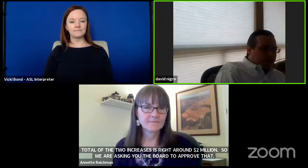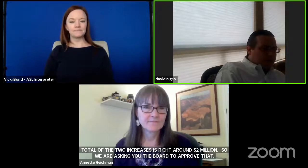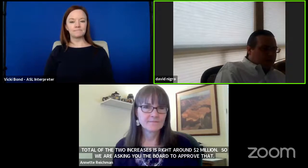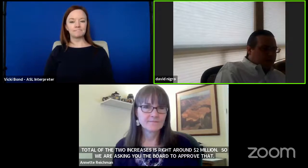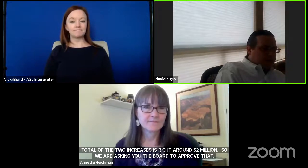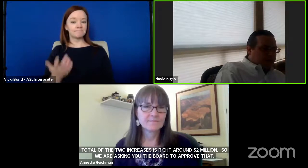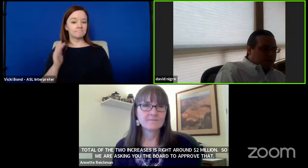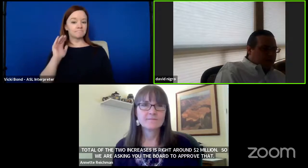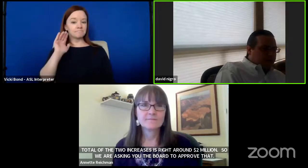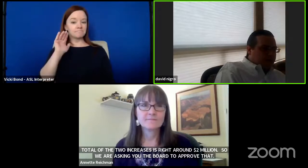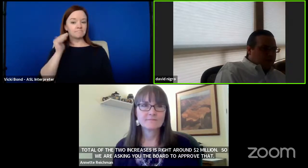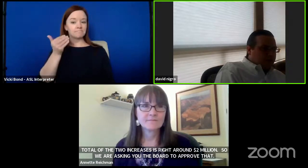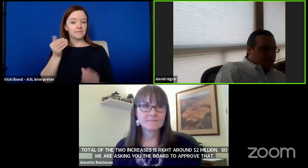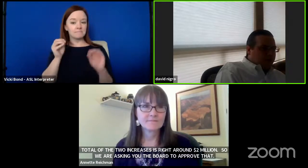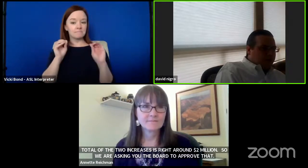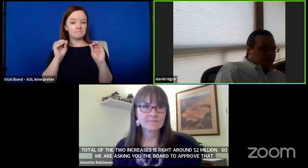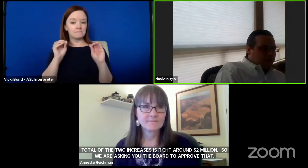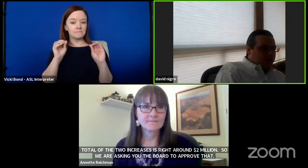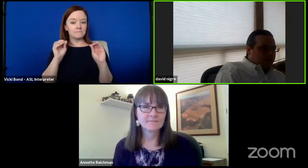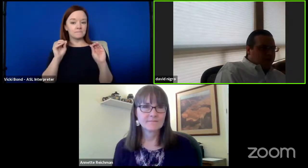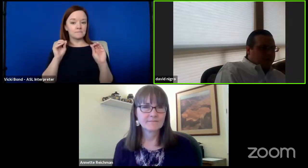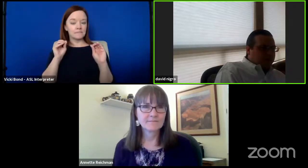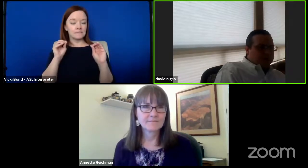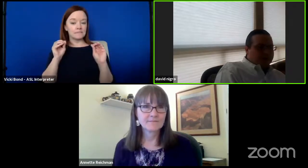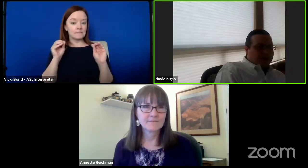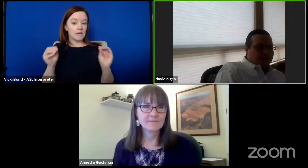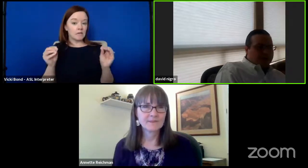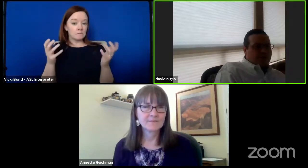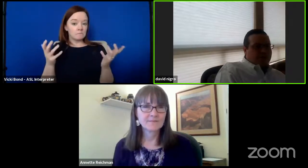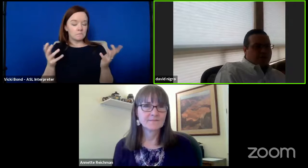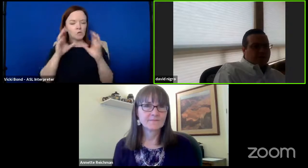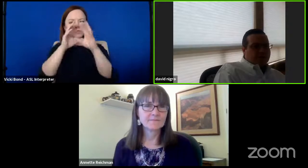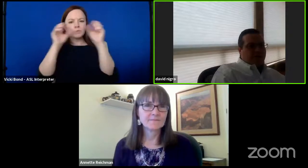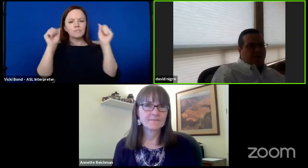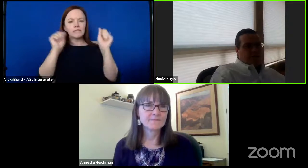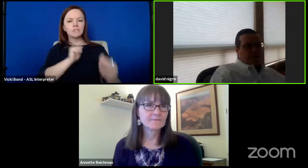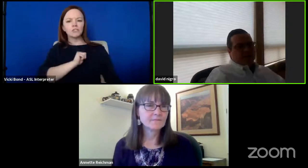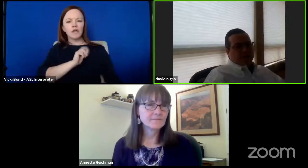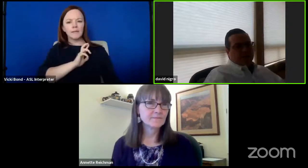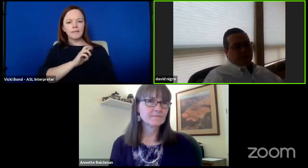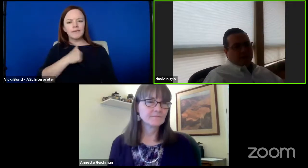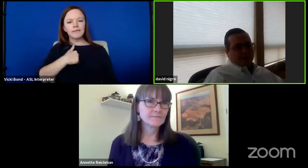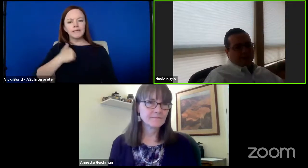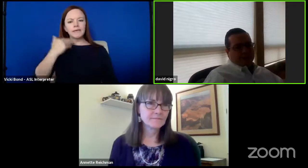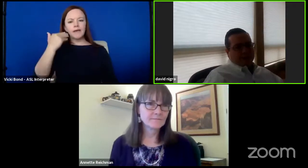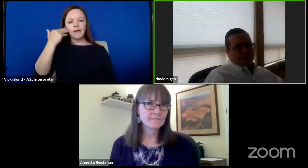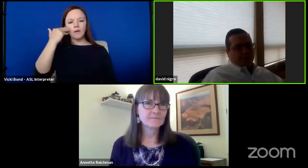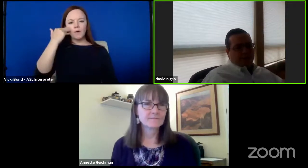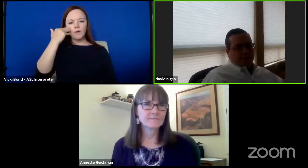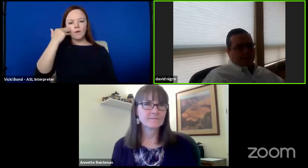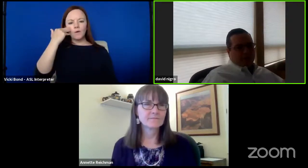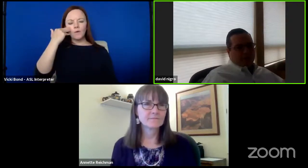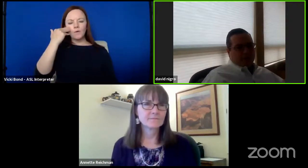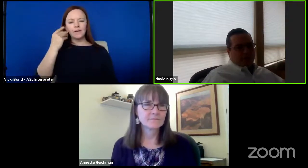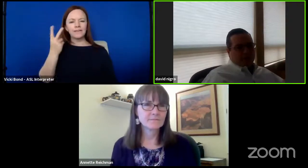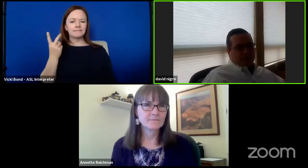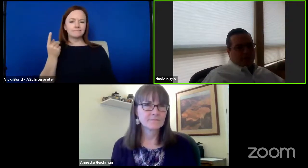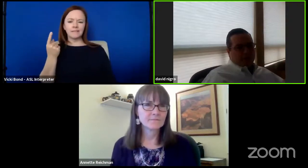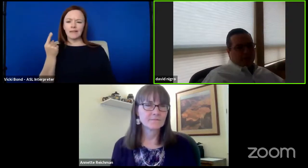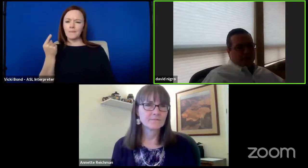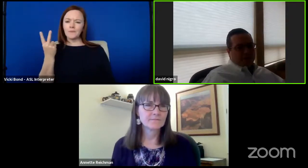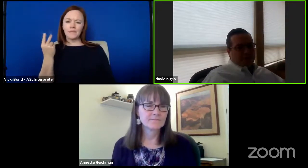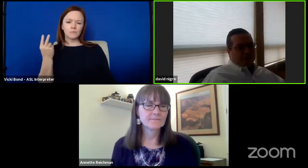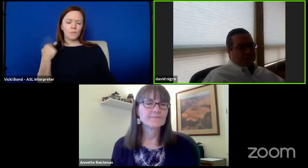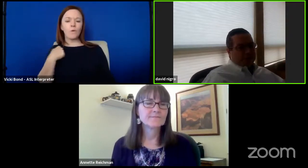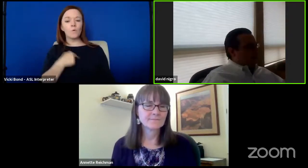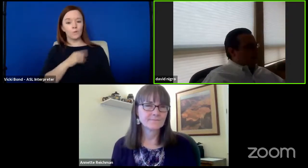I don't see any. Superintendent Reichman, I know a year or two ago, we